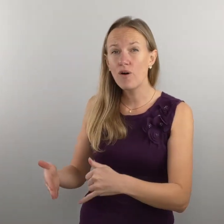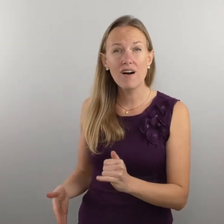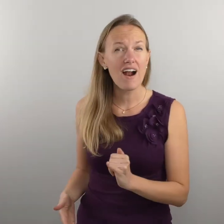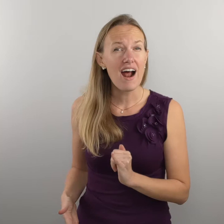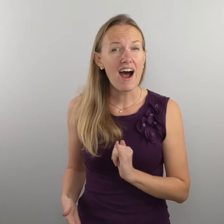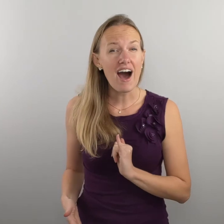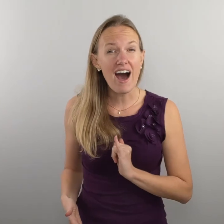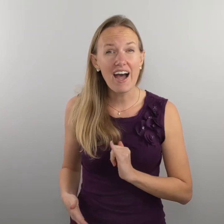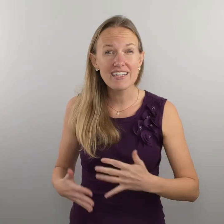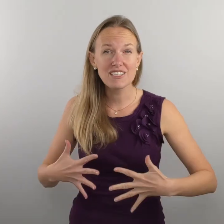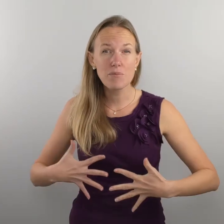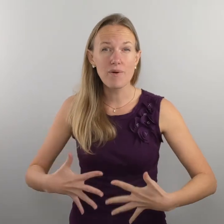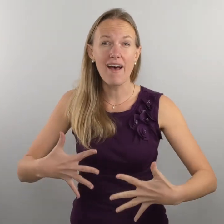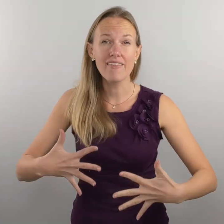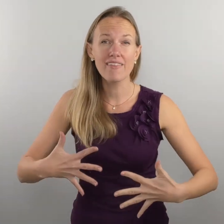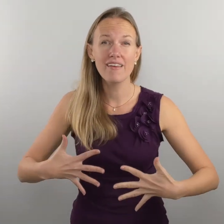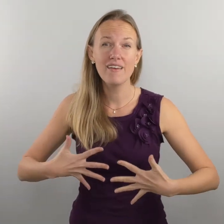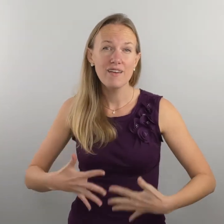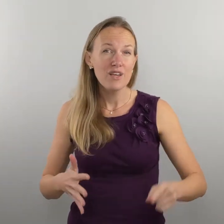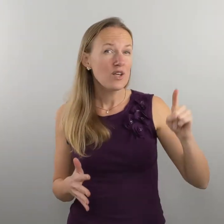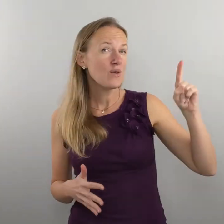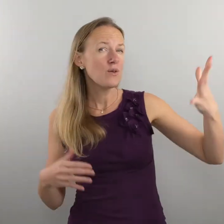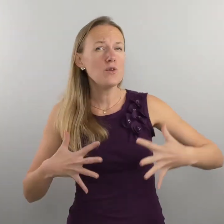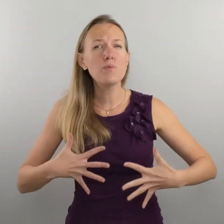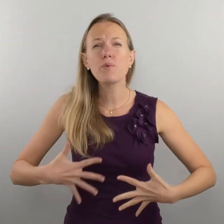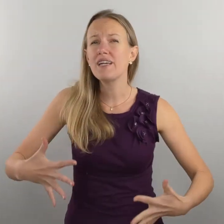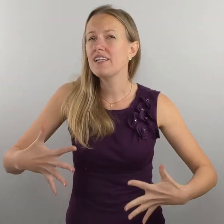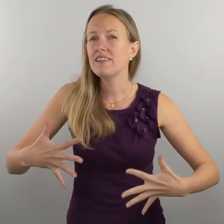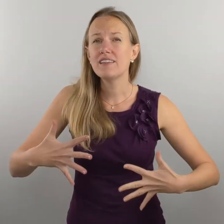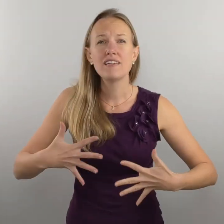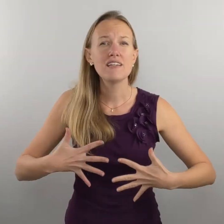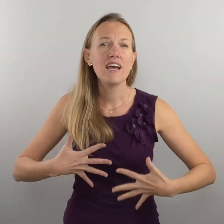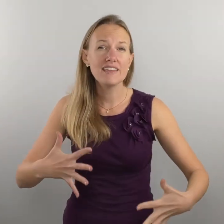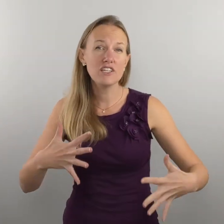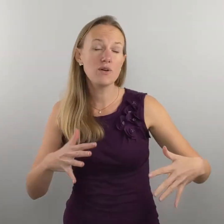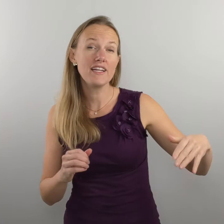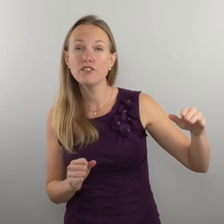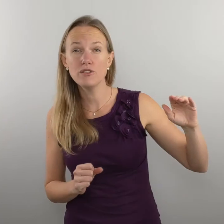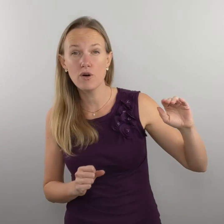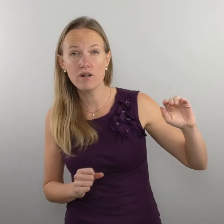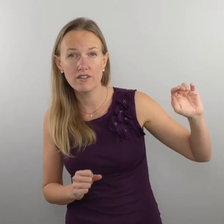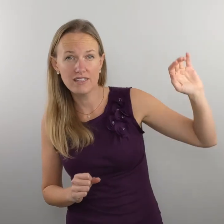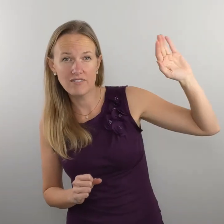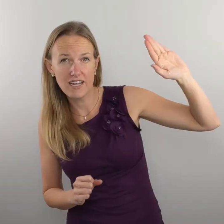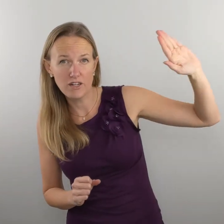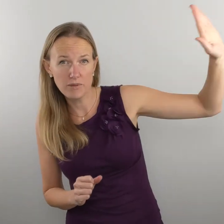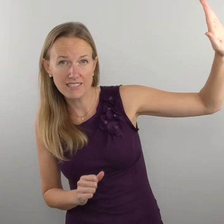Before I took a breath, you breathed, and then you can do you can leave it out, but that's an